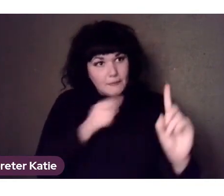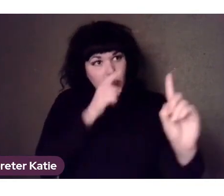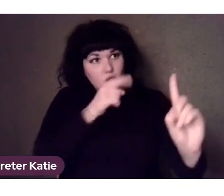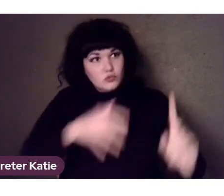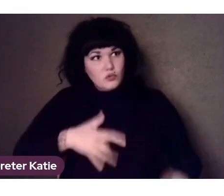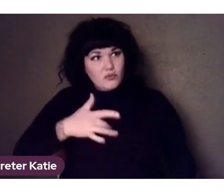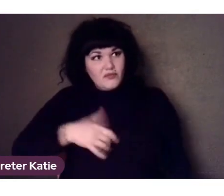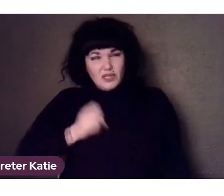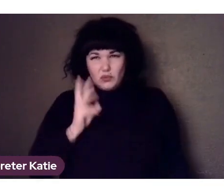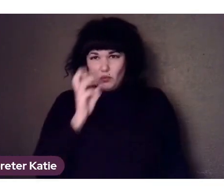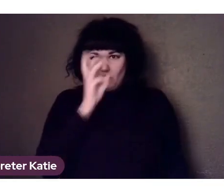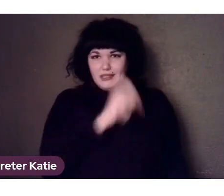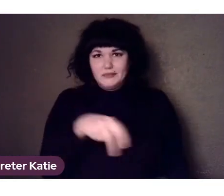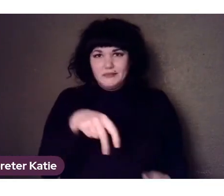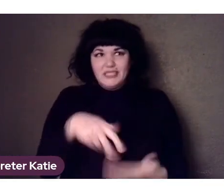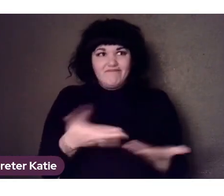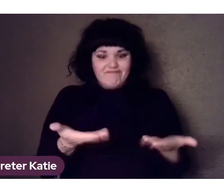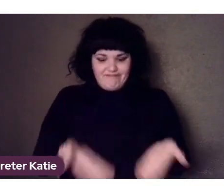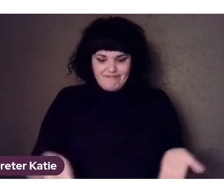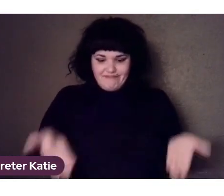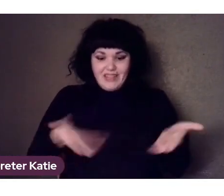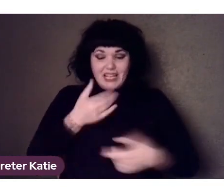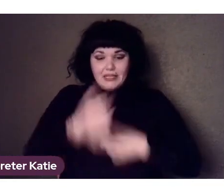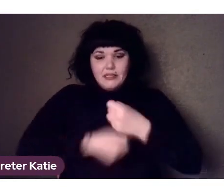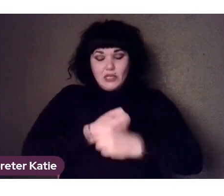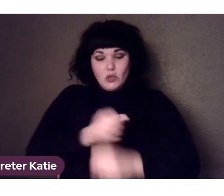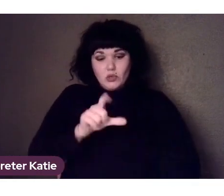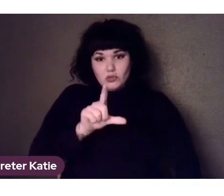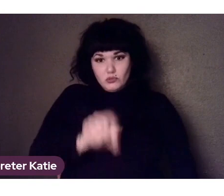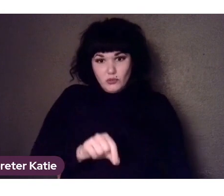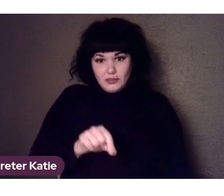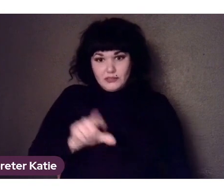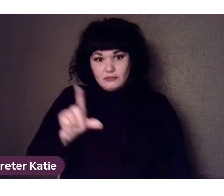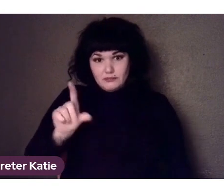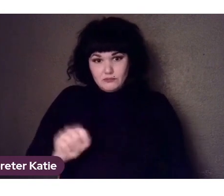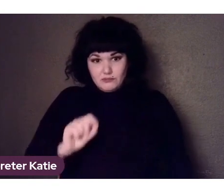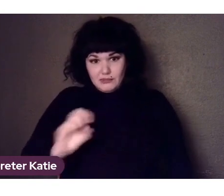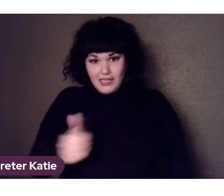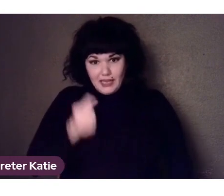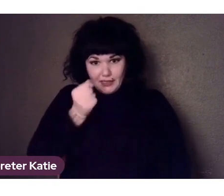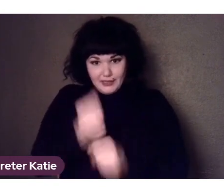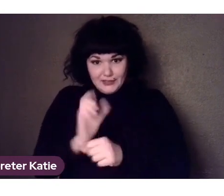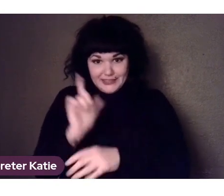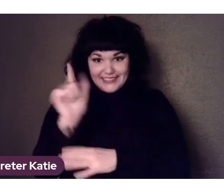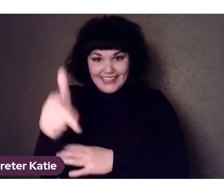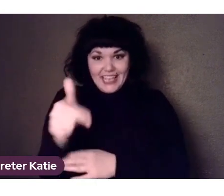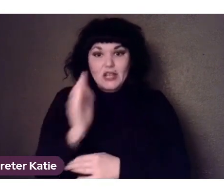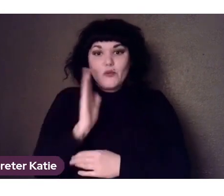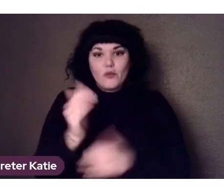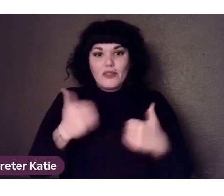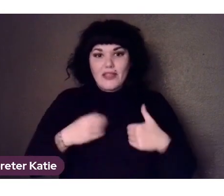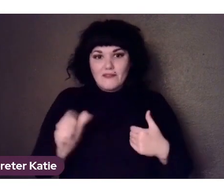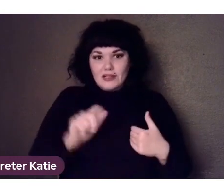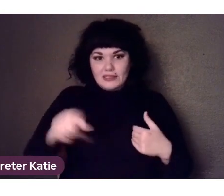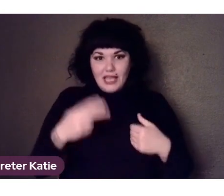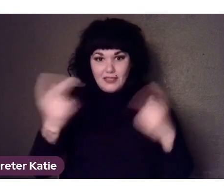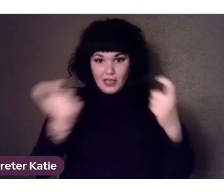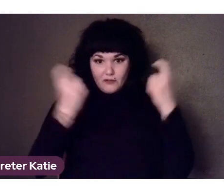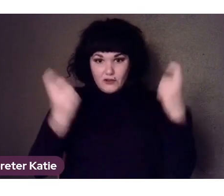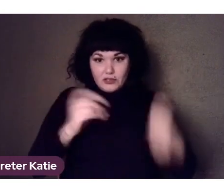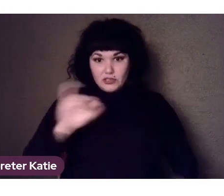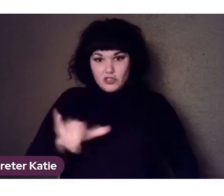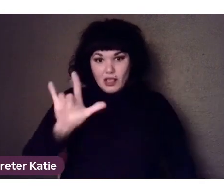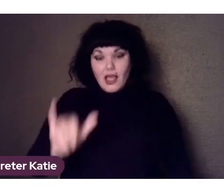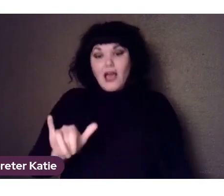to be standing here in 2020, almost 10 years later, we'll celebrate our 10th anniversary, July 31st, and say that something that